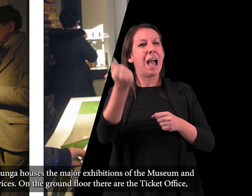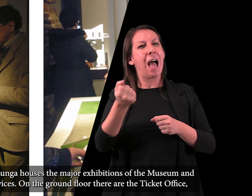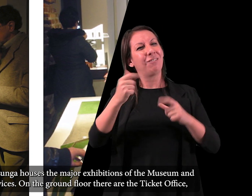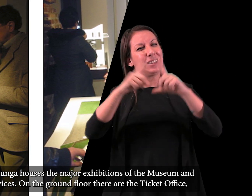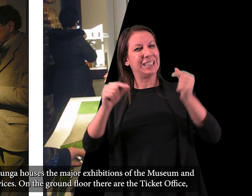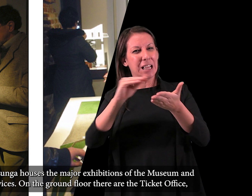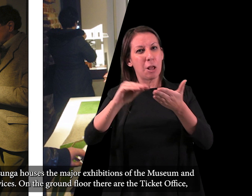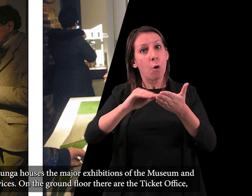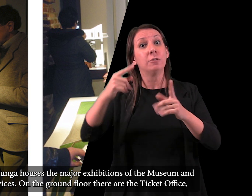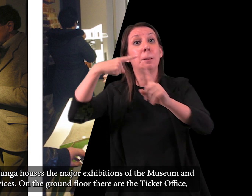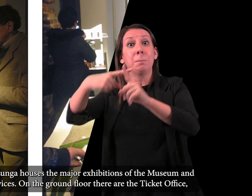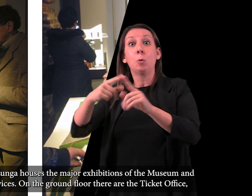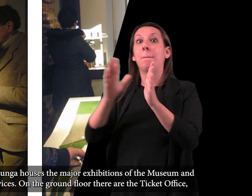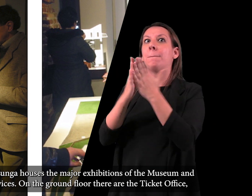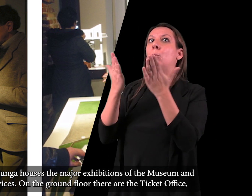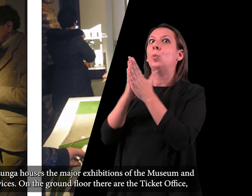the bookshop,